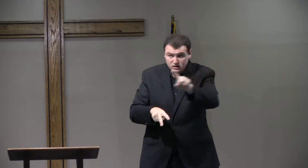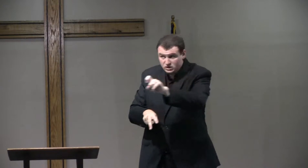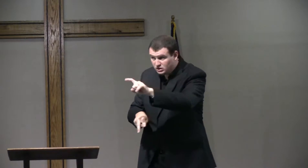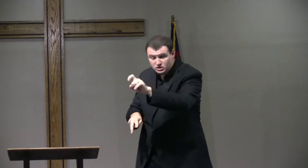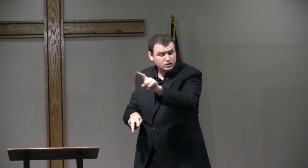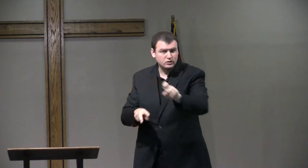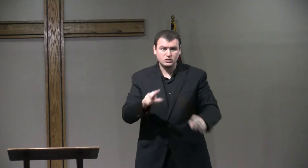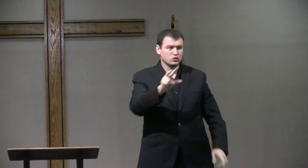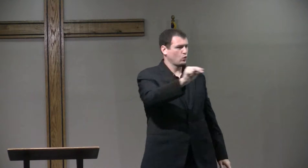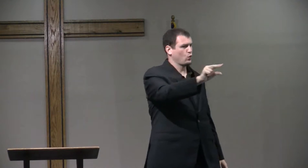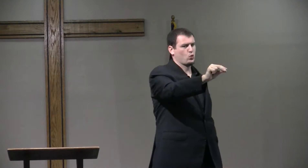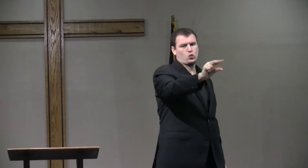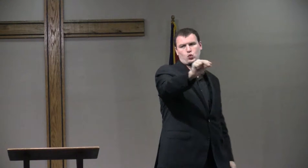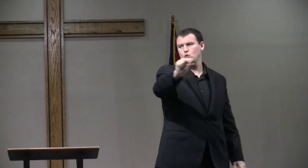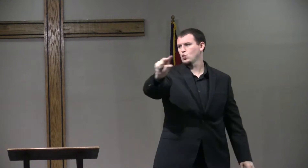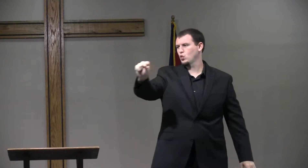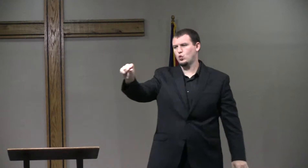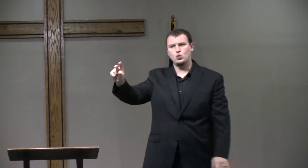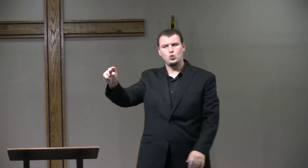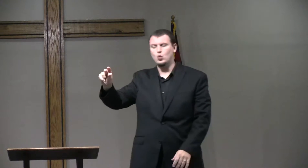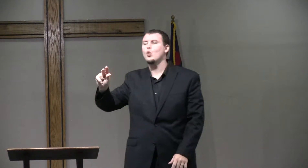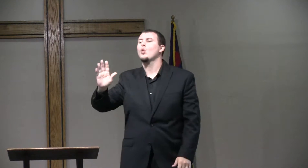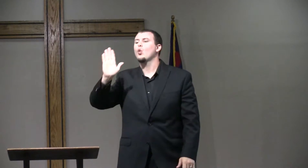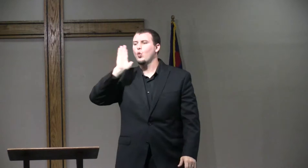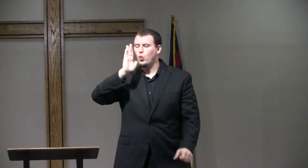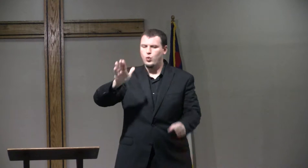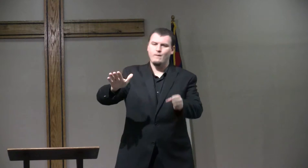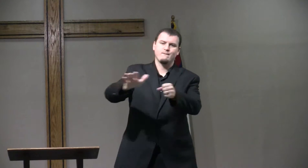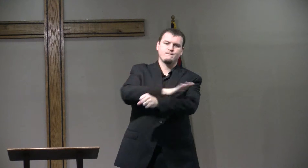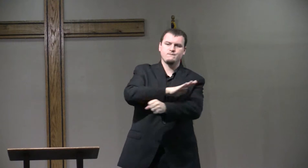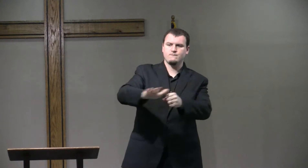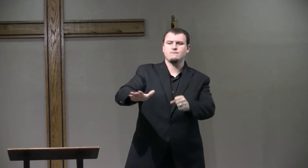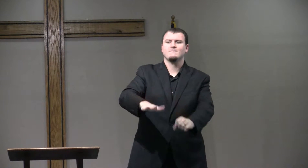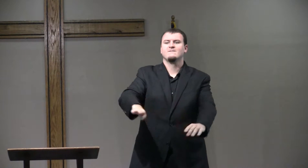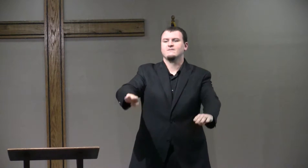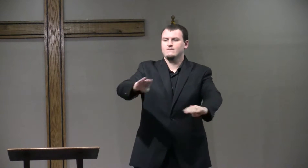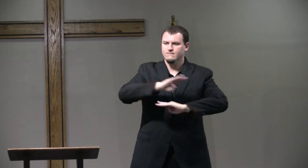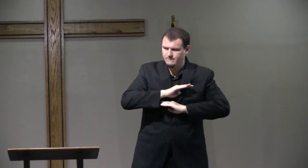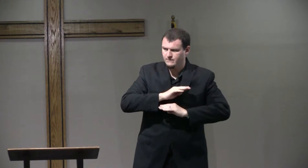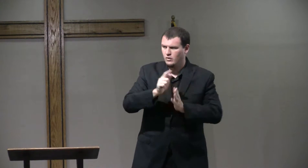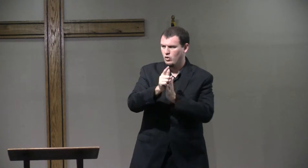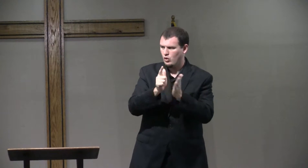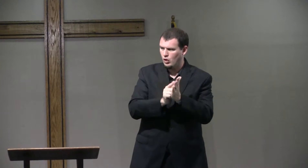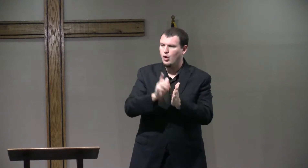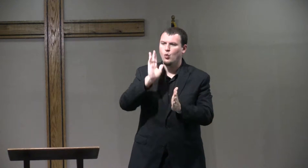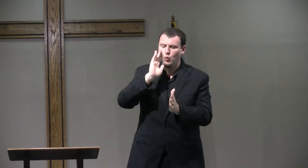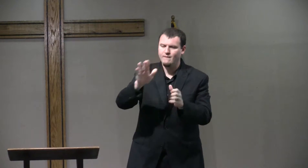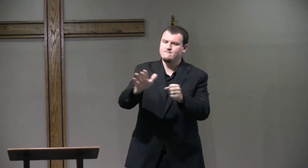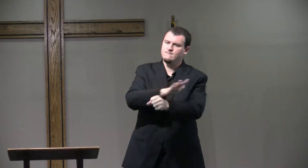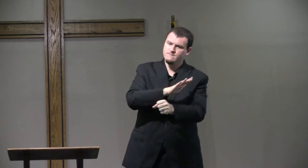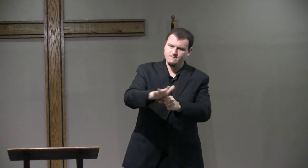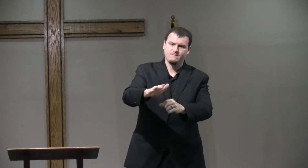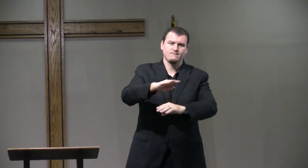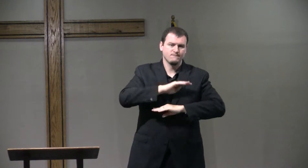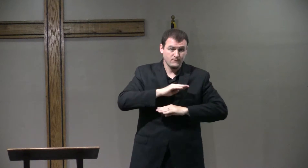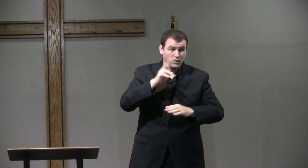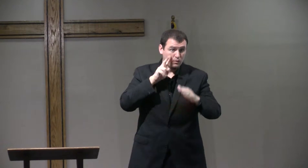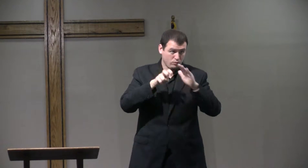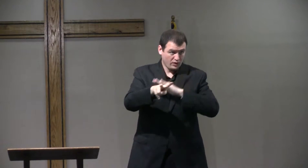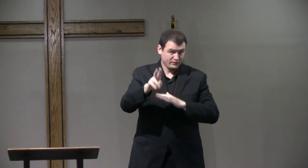Did he come to destroy the law and the prophets? No. He came to fulfill it, to